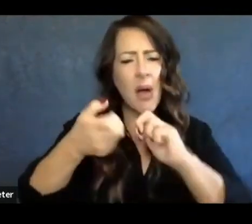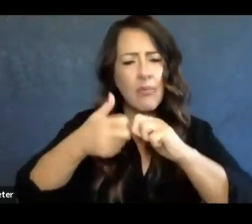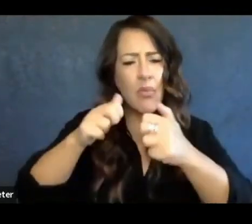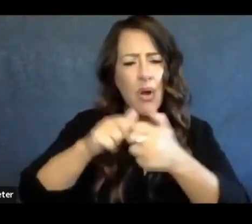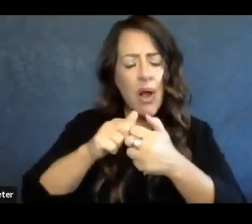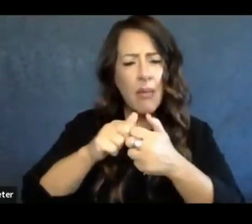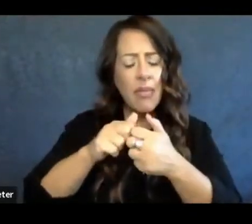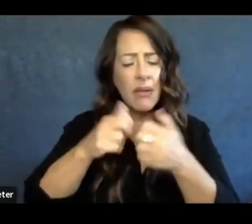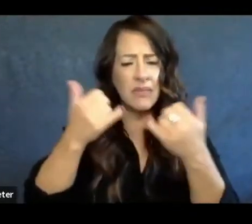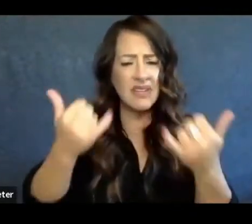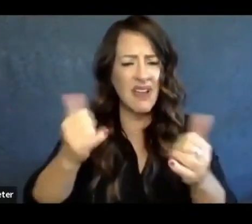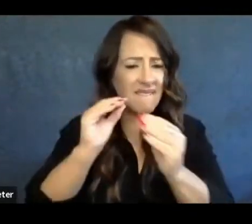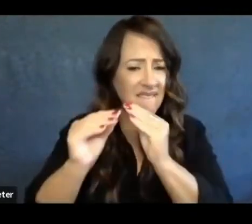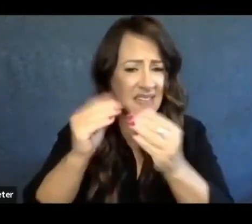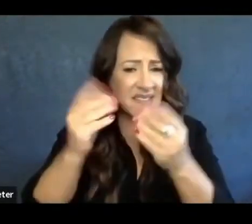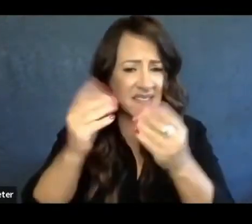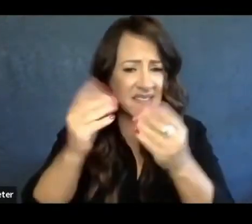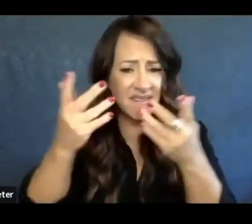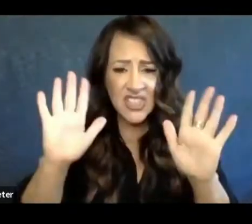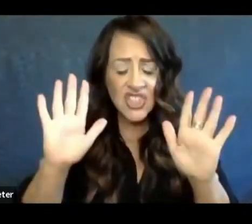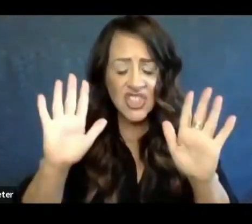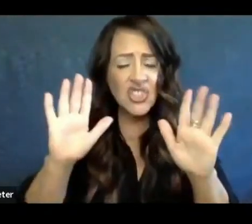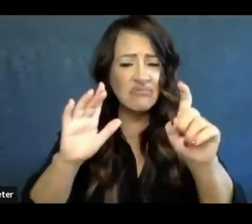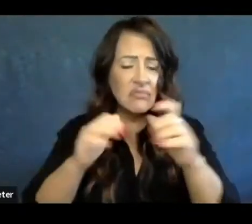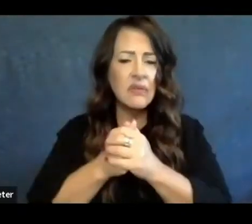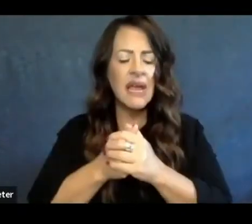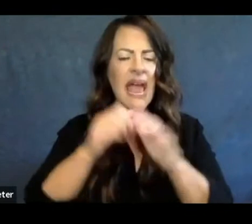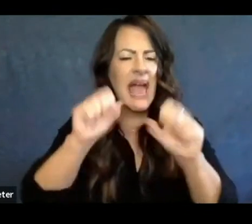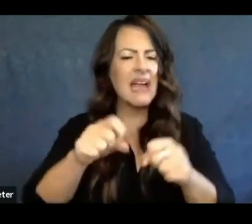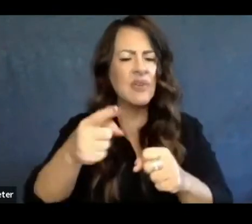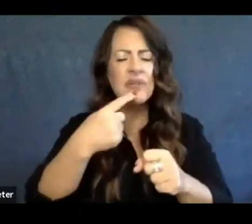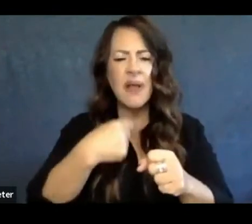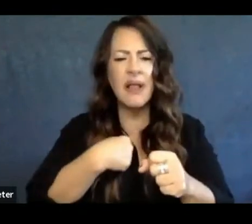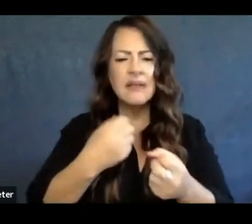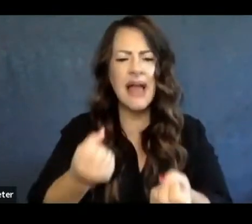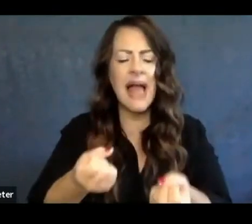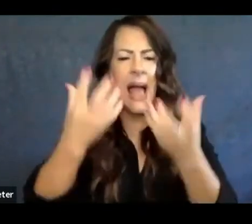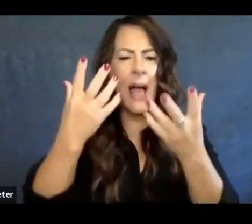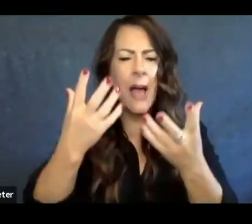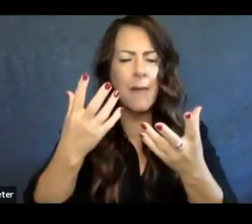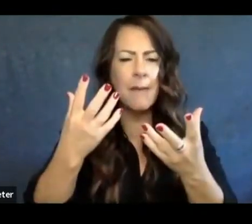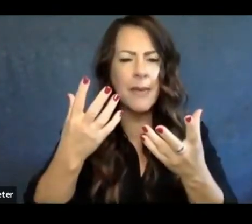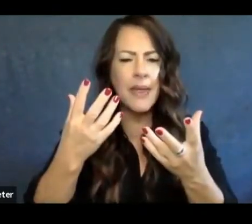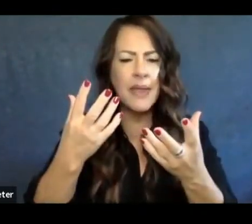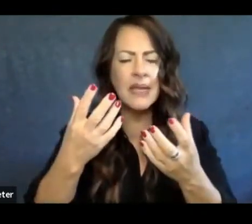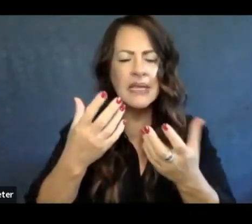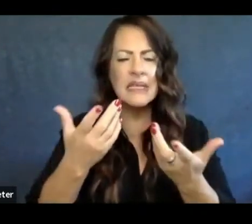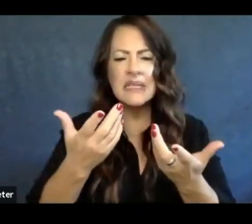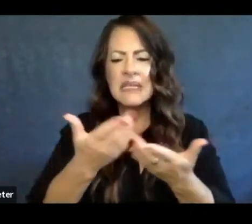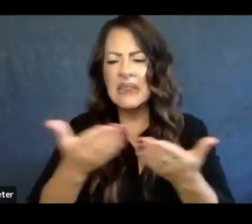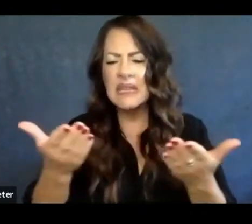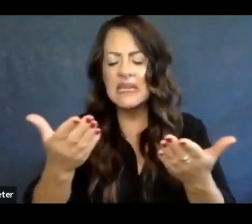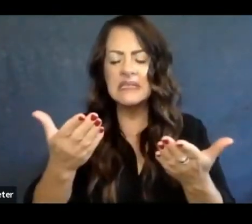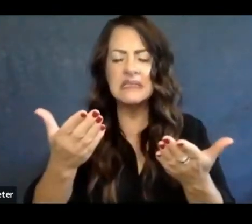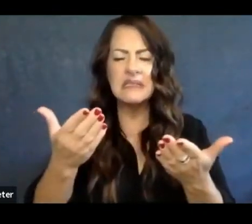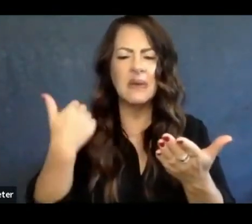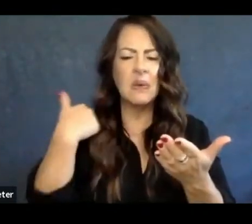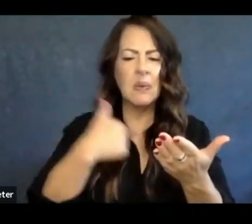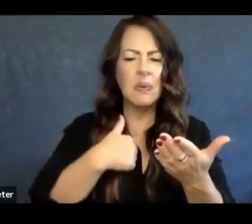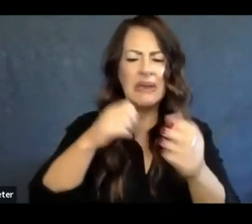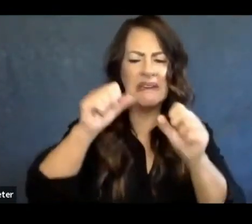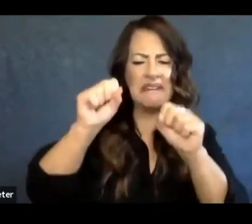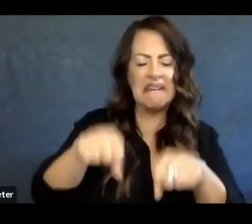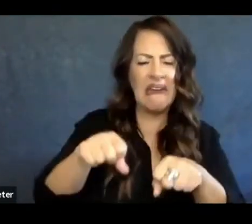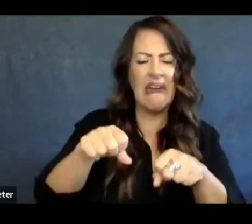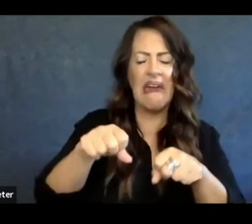fixed? And can you give us an estimate on how quickly you think you guys are going to be able to get rid of that